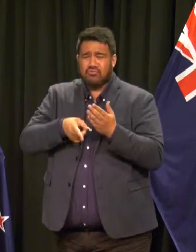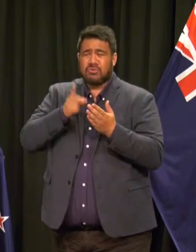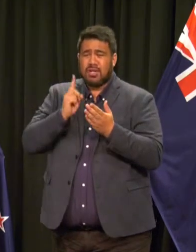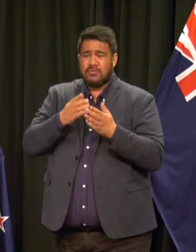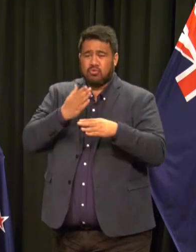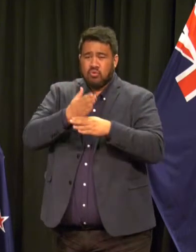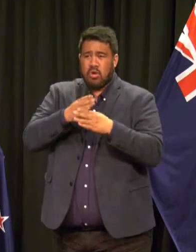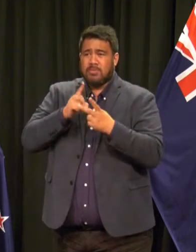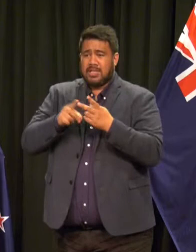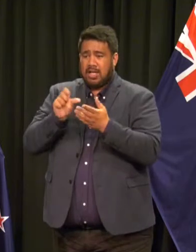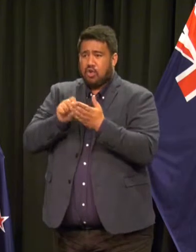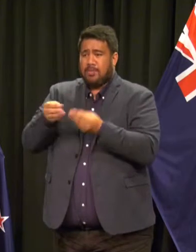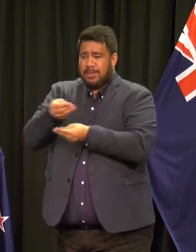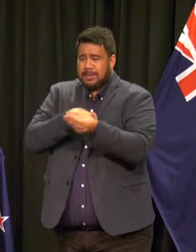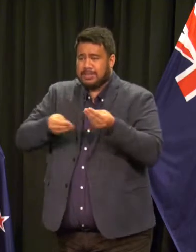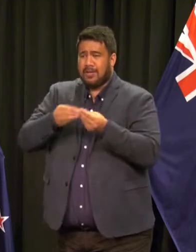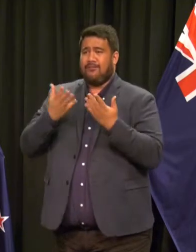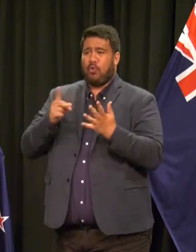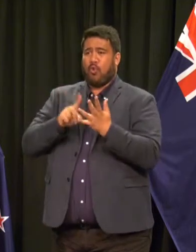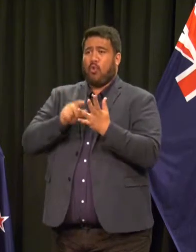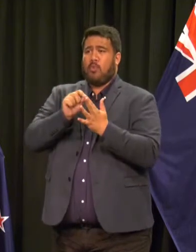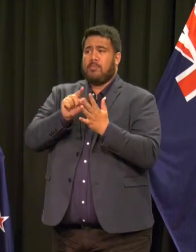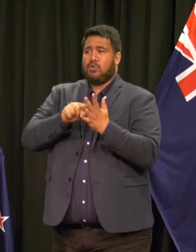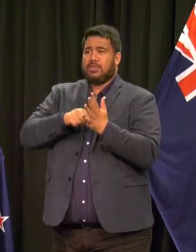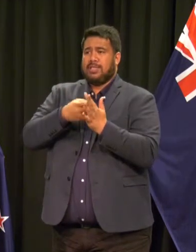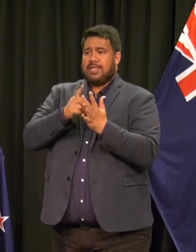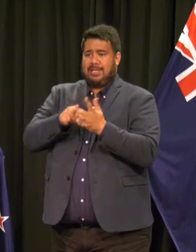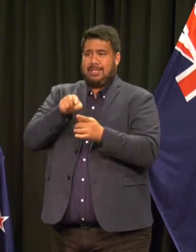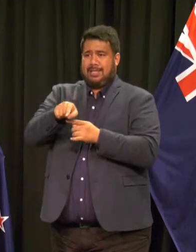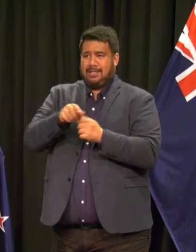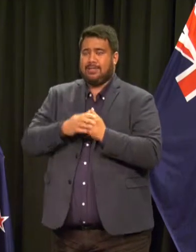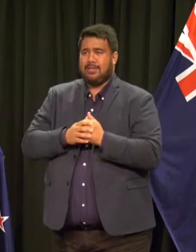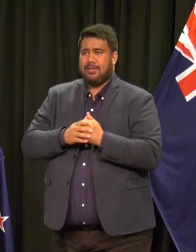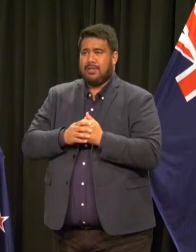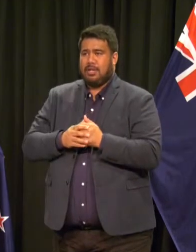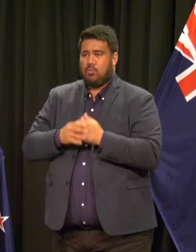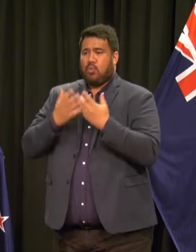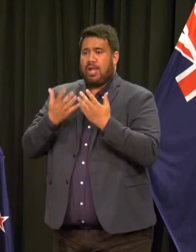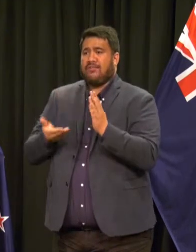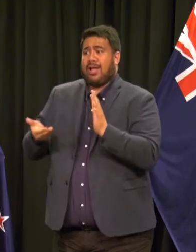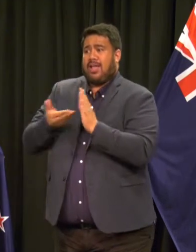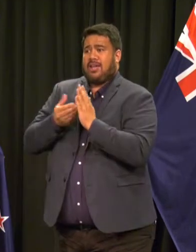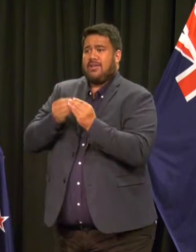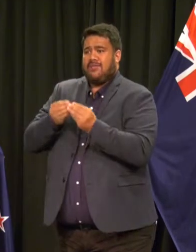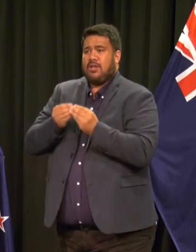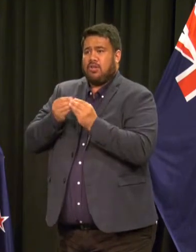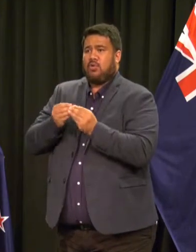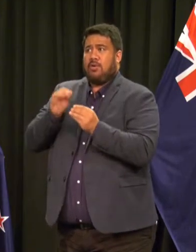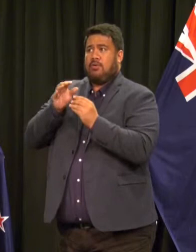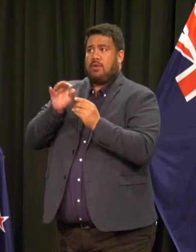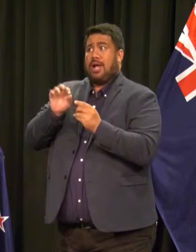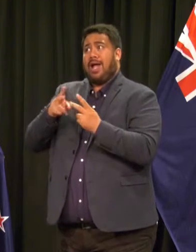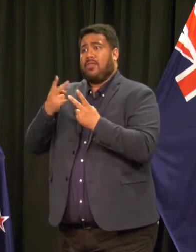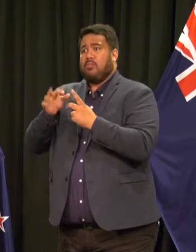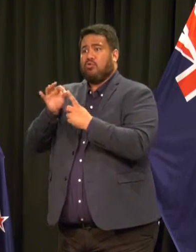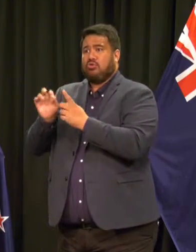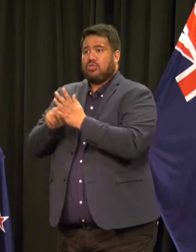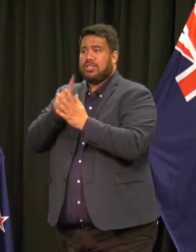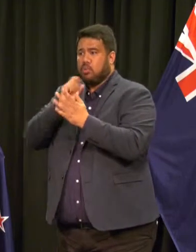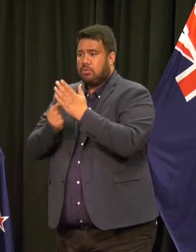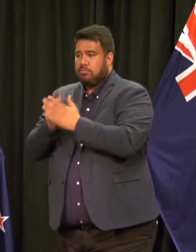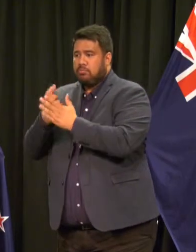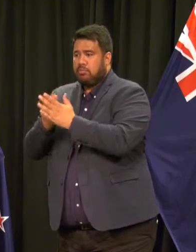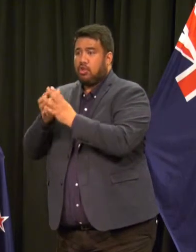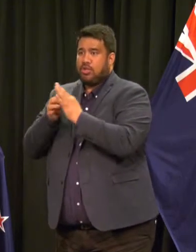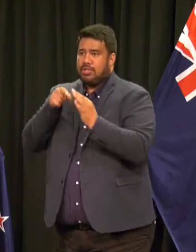economy in Fonterra, but we'll add to that other added value projects as well. So this idea that somehow all the jobs appear on day one